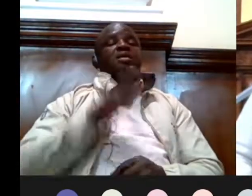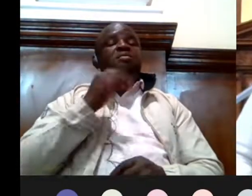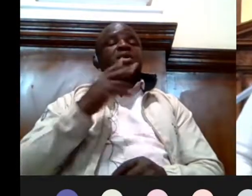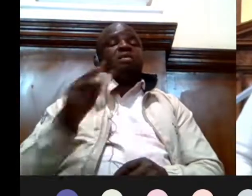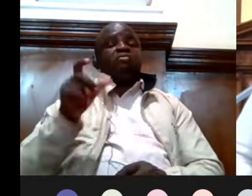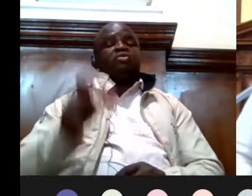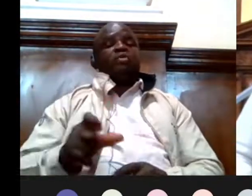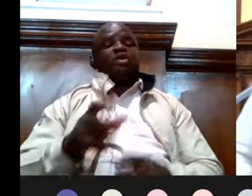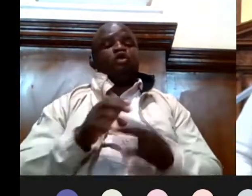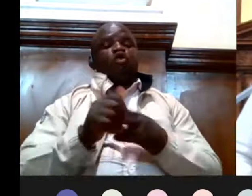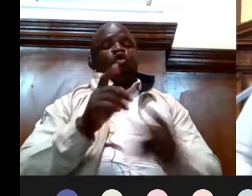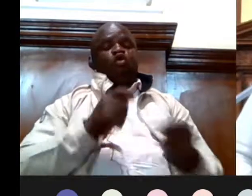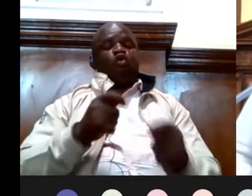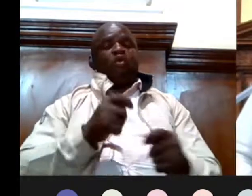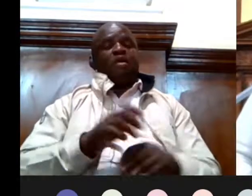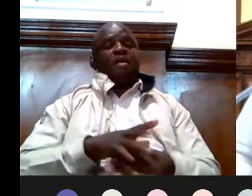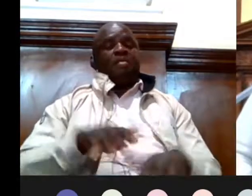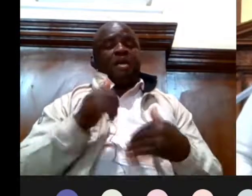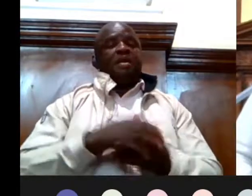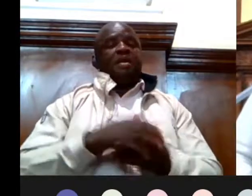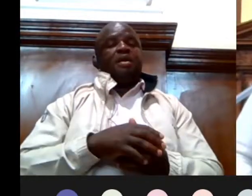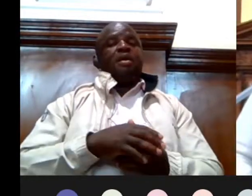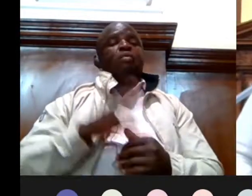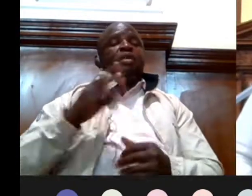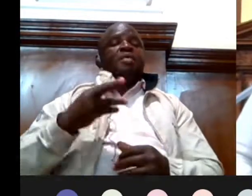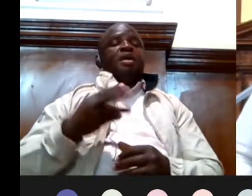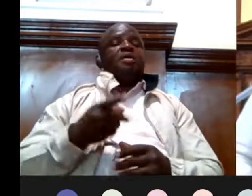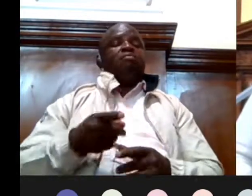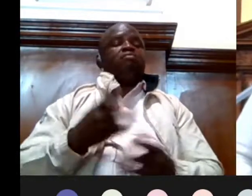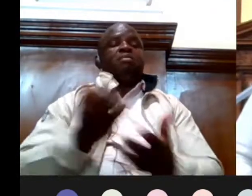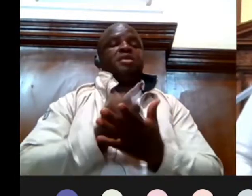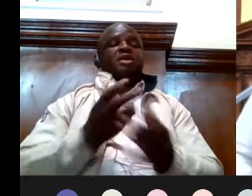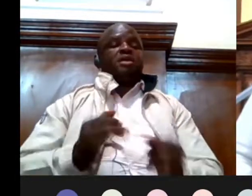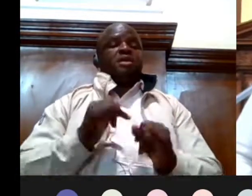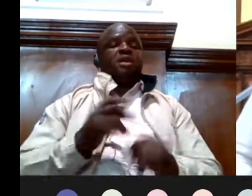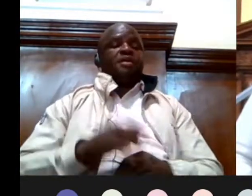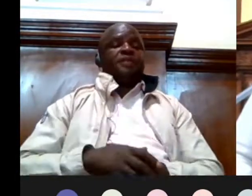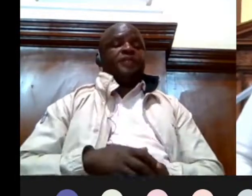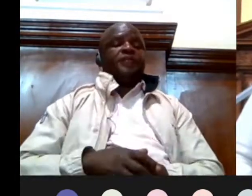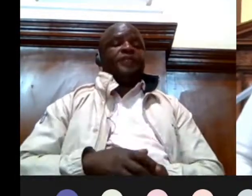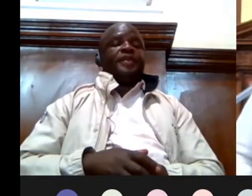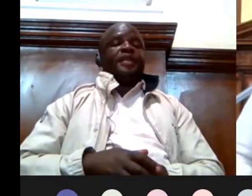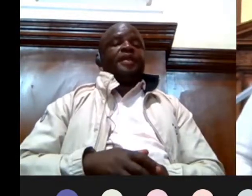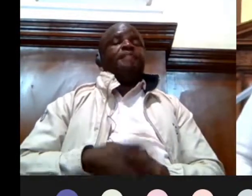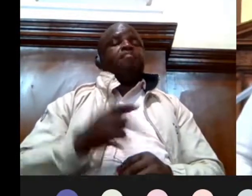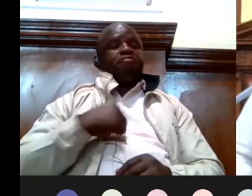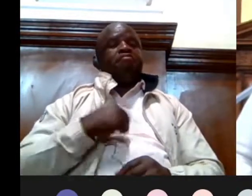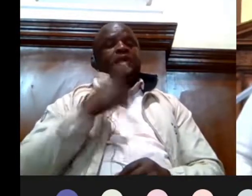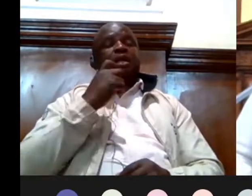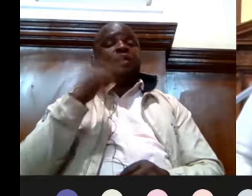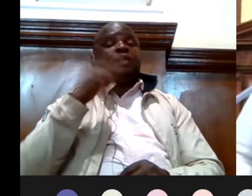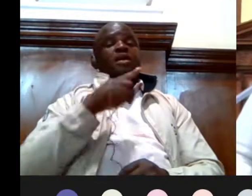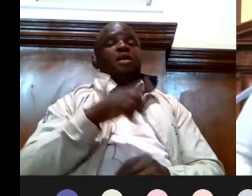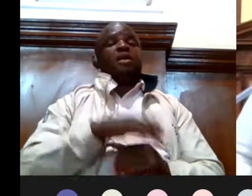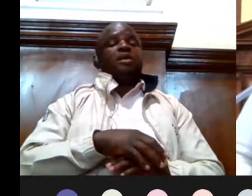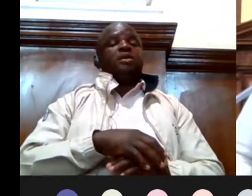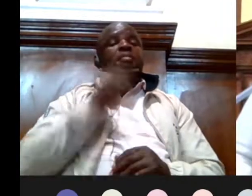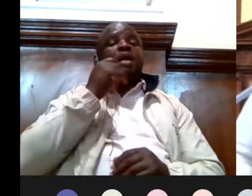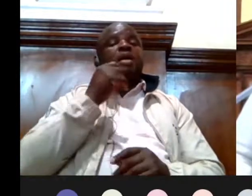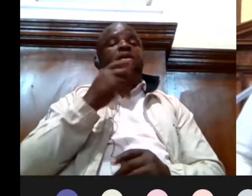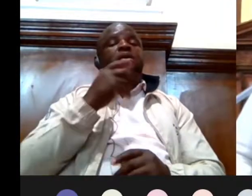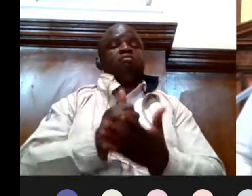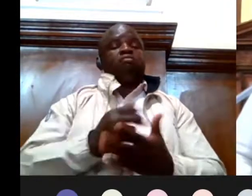speaker uphethe lendlu enkulu kangaka abafazi abathathwa serious. I do wish one day the man next to